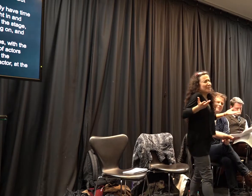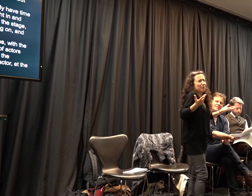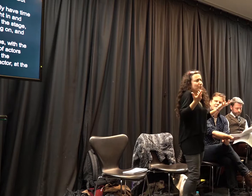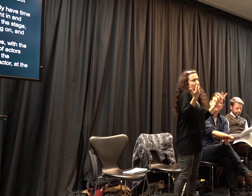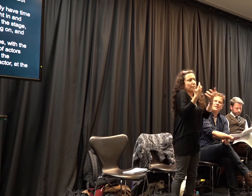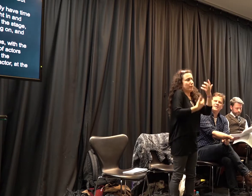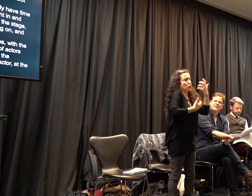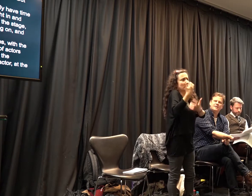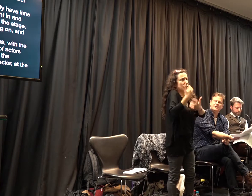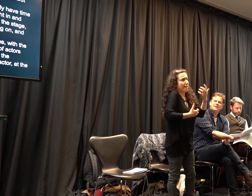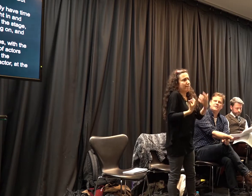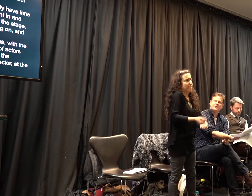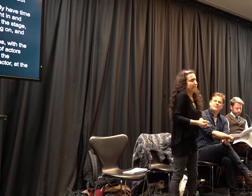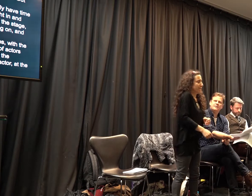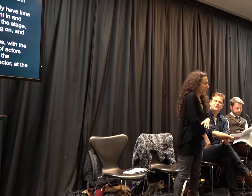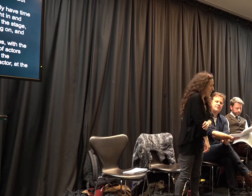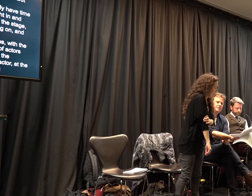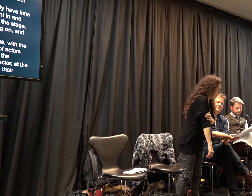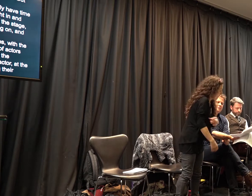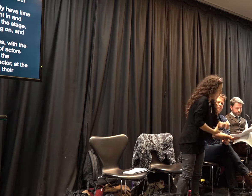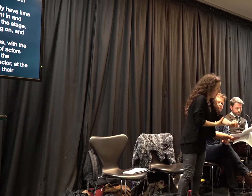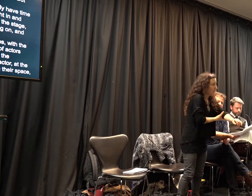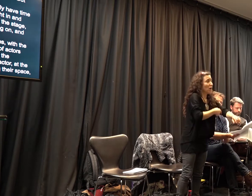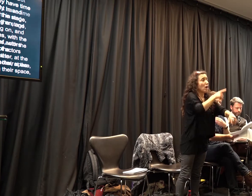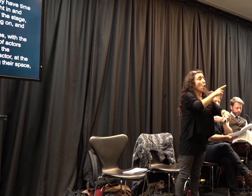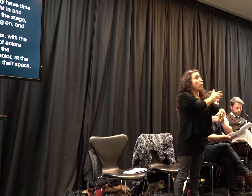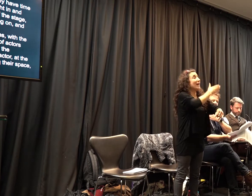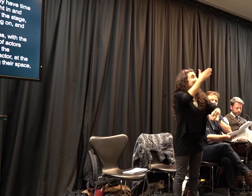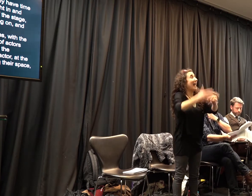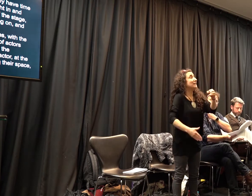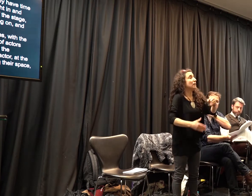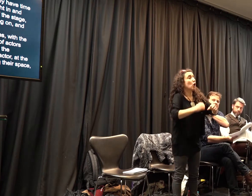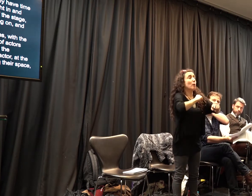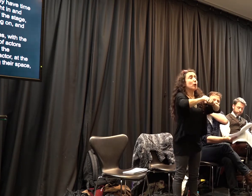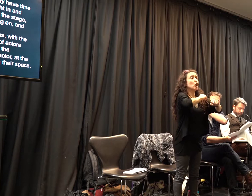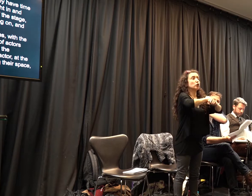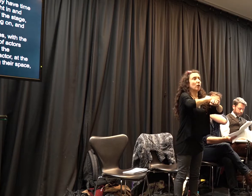their space and enjoying their space, and having the interpreter in that space can be a conflict.